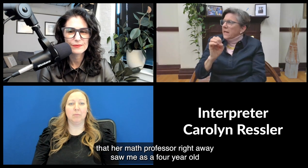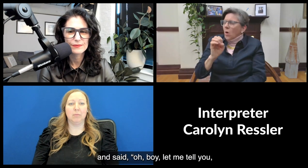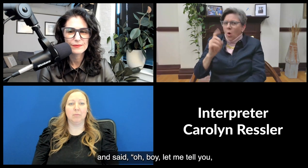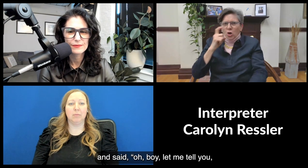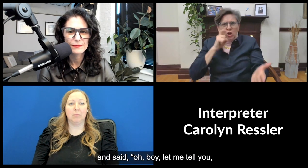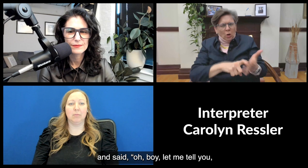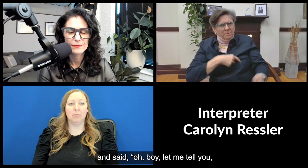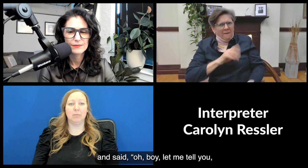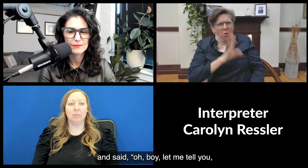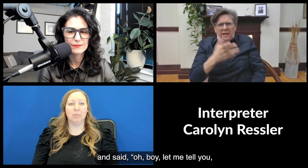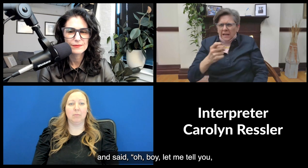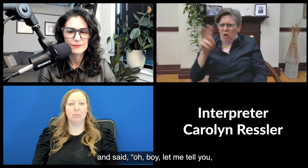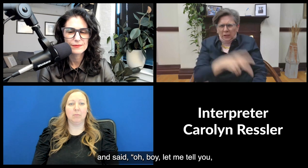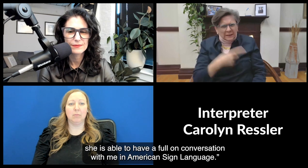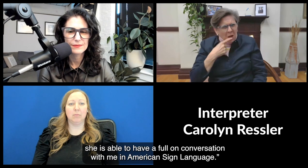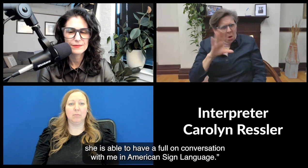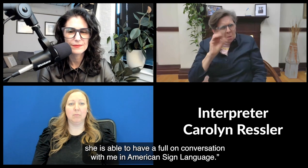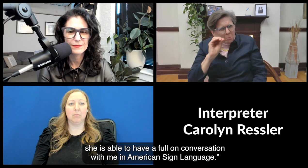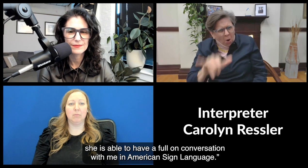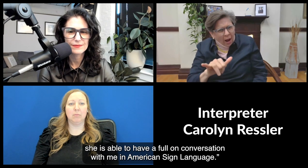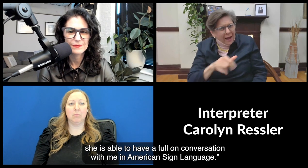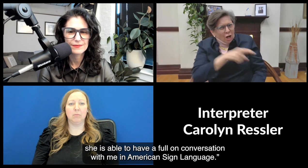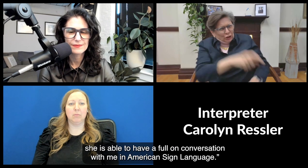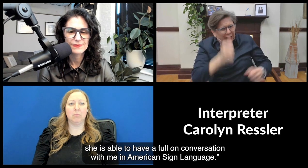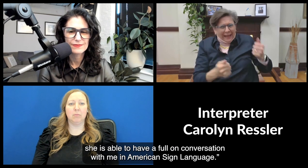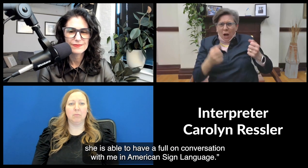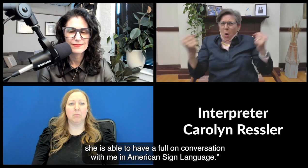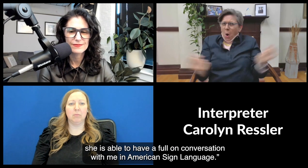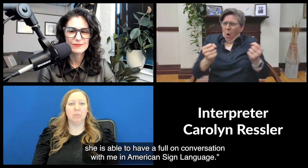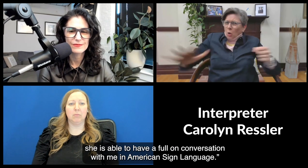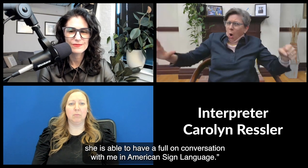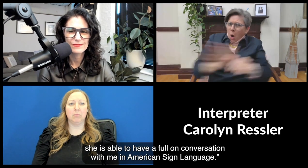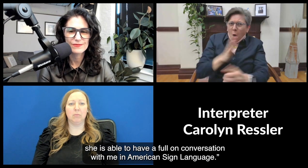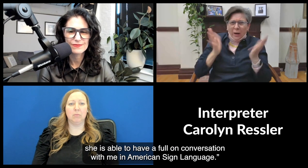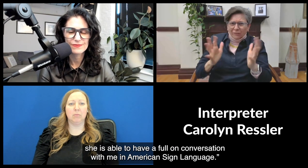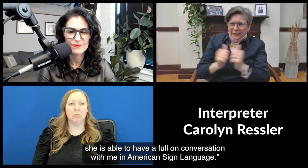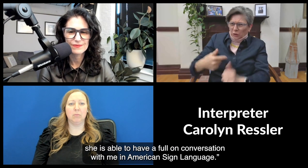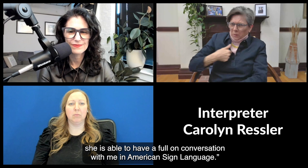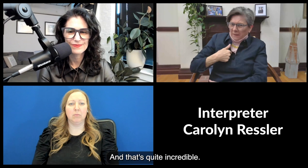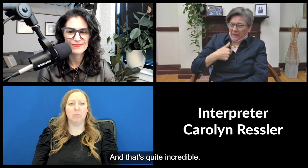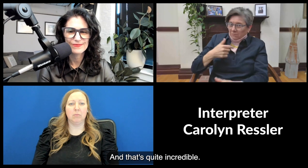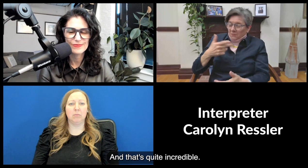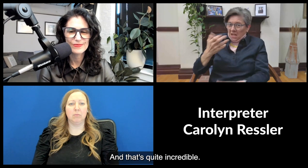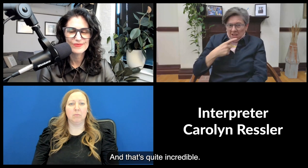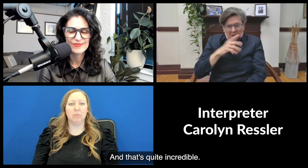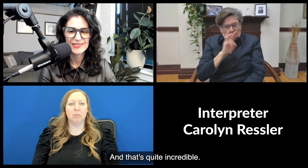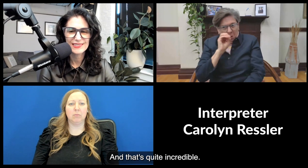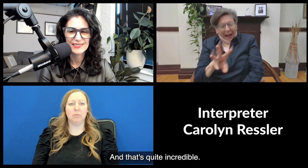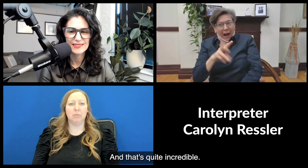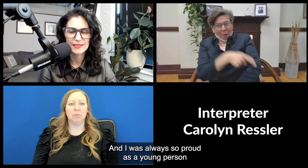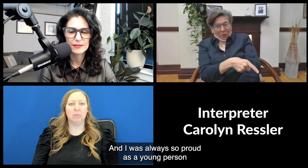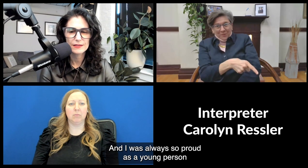after this that her math professor right away saw me as a four-year-old and said, oh boy, let me tell you, she is able to have a full-on